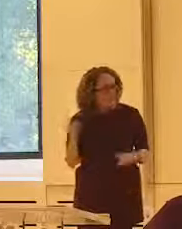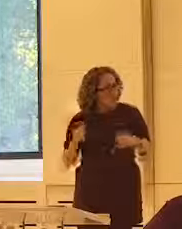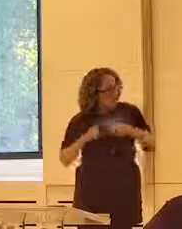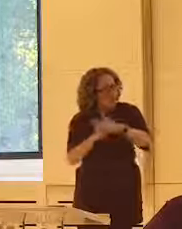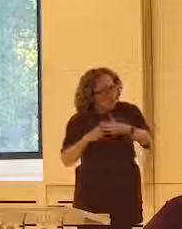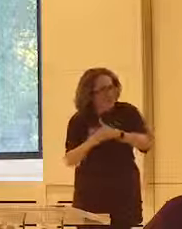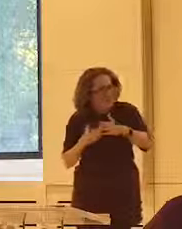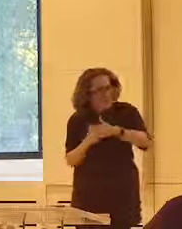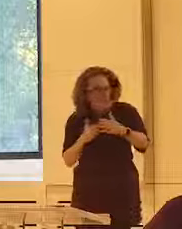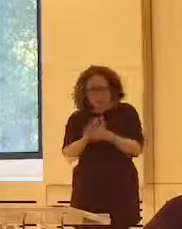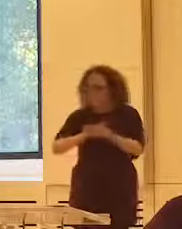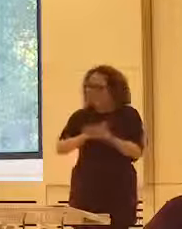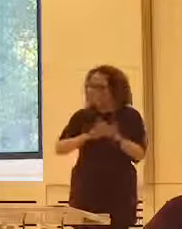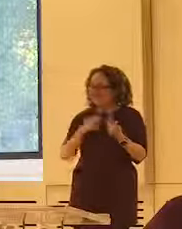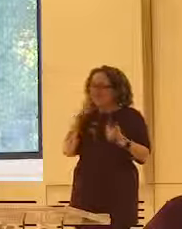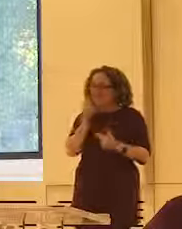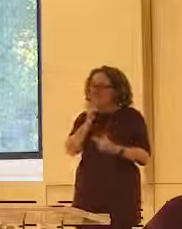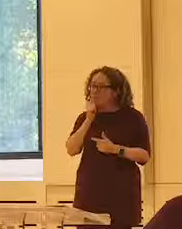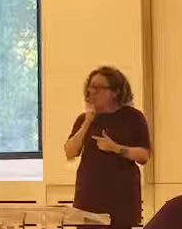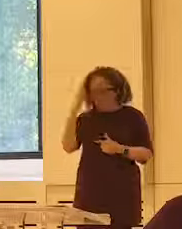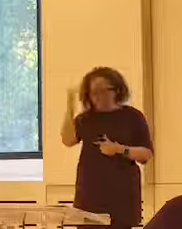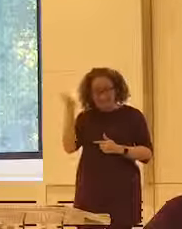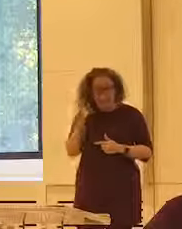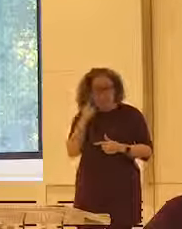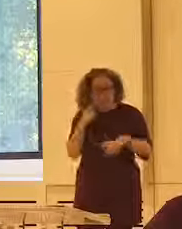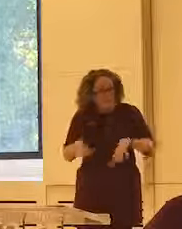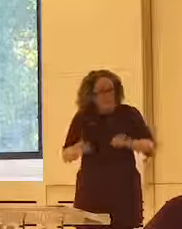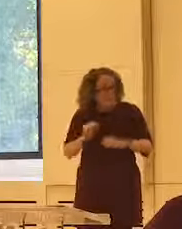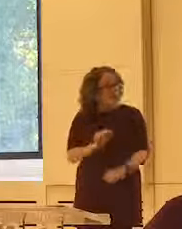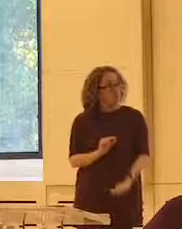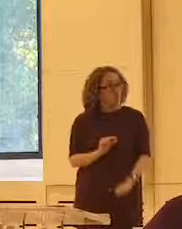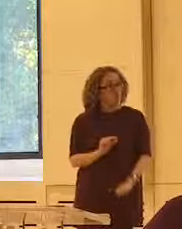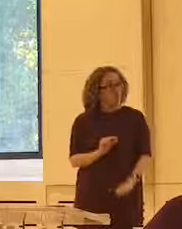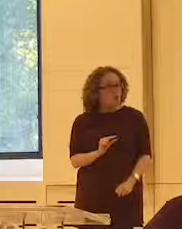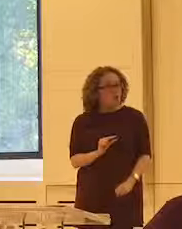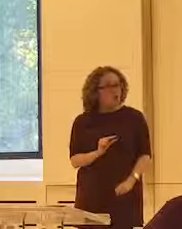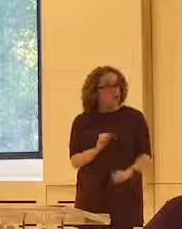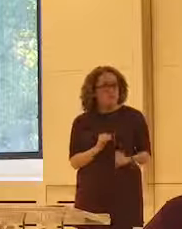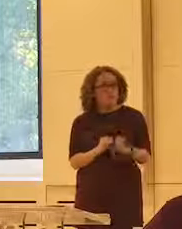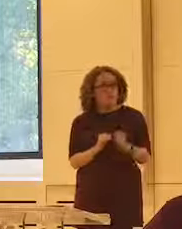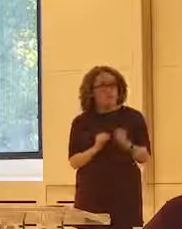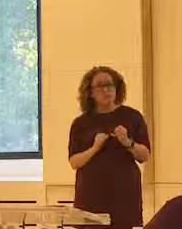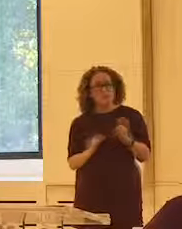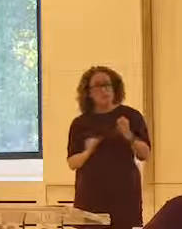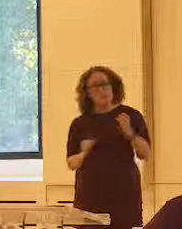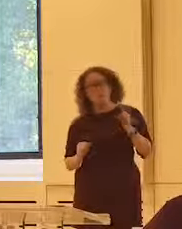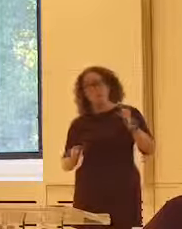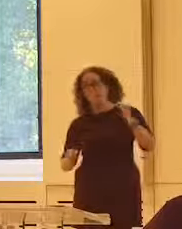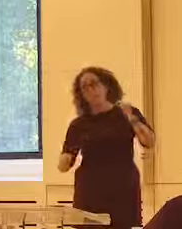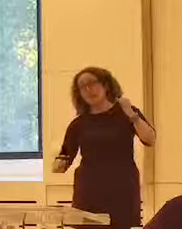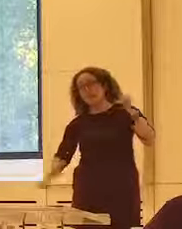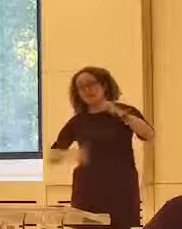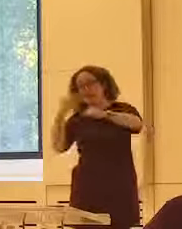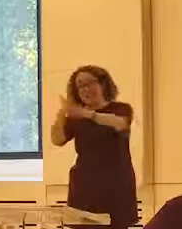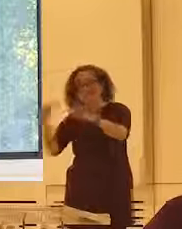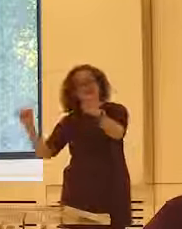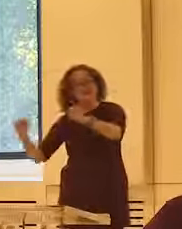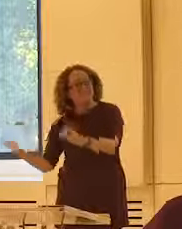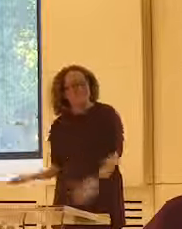nationally, it's not there. So sometimes the mental health problem starts very small, but